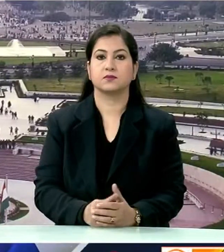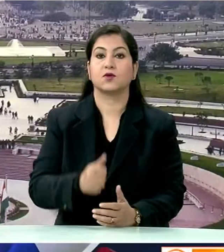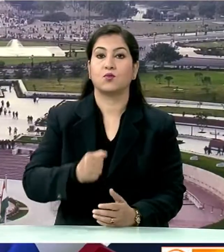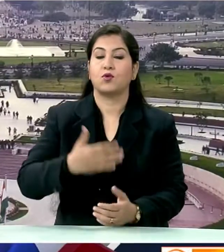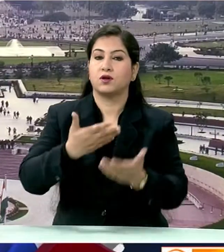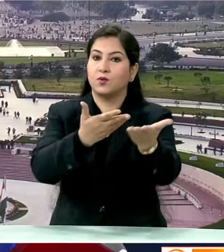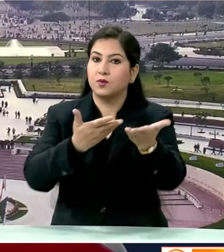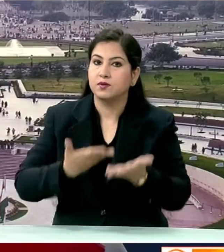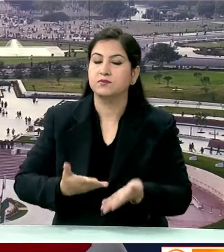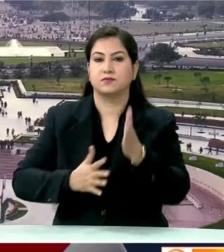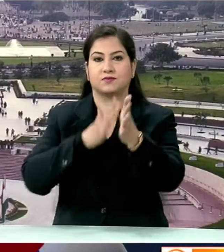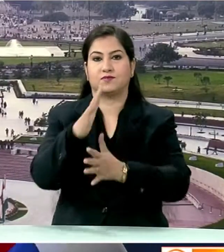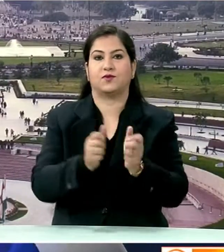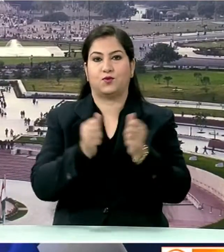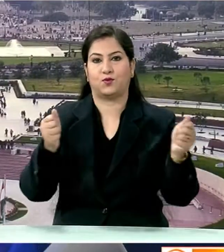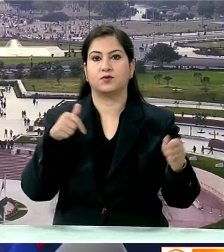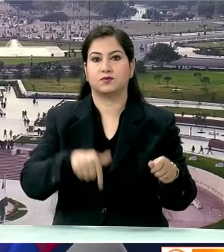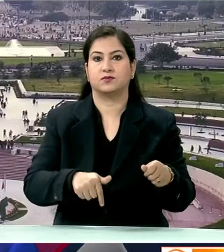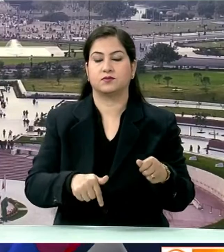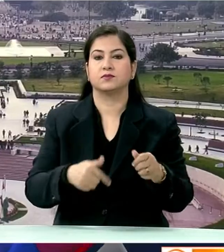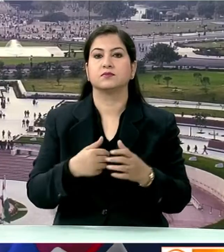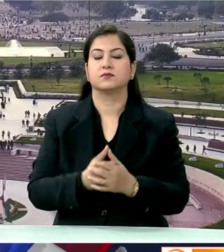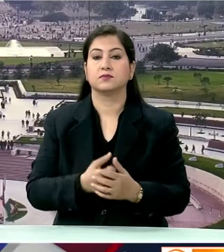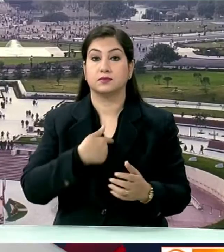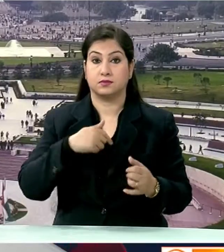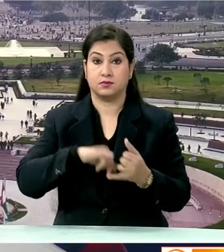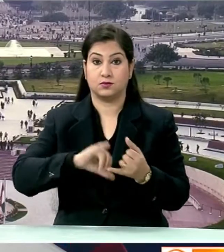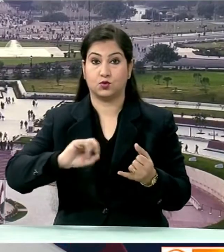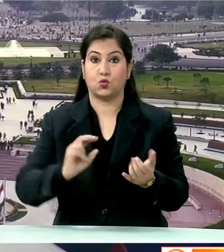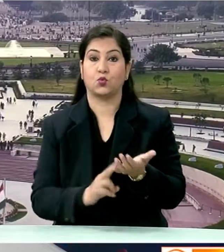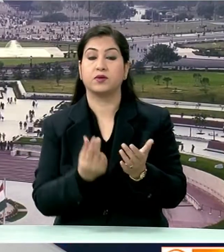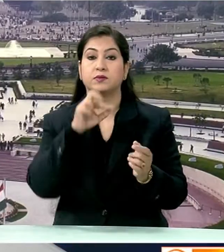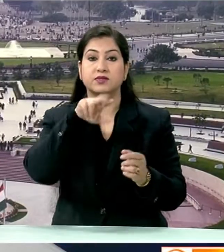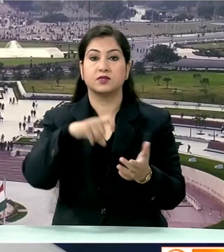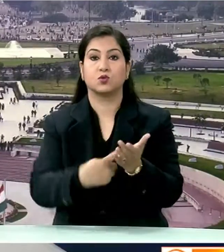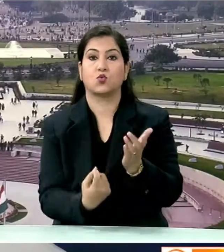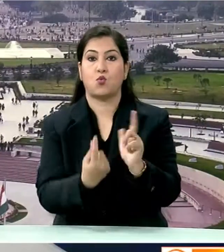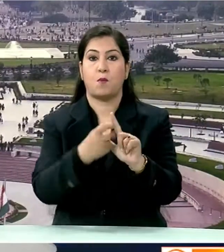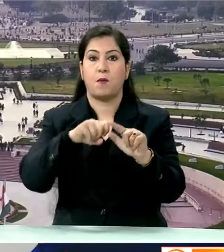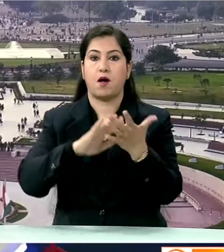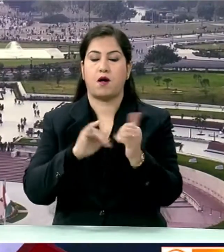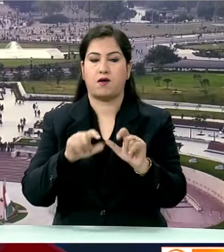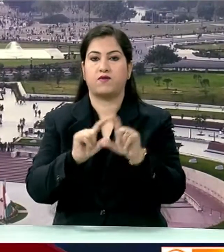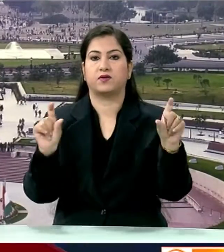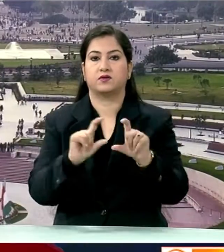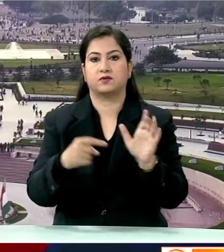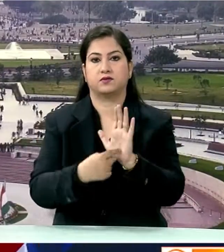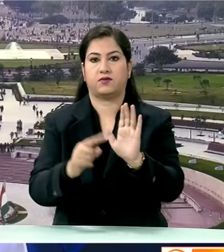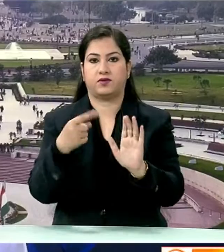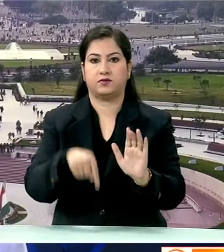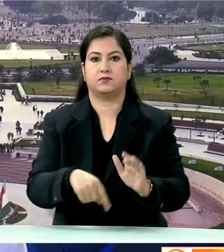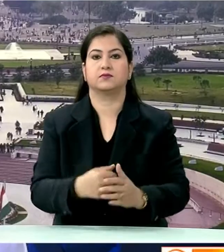A very good morning. Welcome to this edition of News for the Hearing Impaired. I'm Rukma and with me is Sonu. Let's begin with the